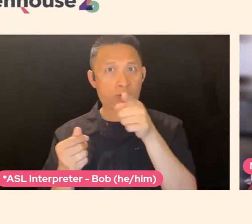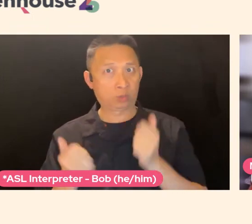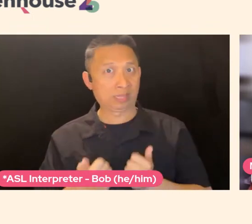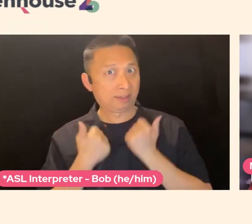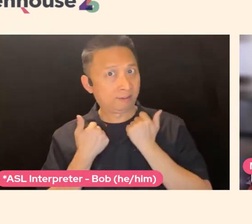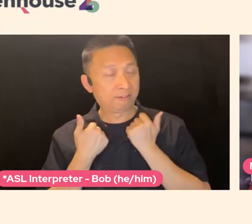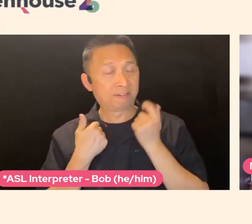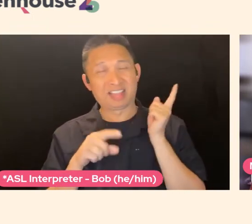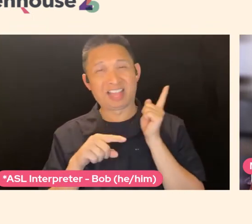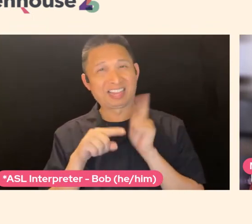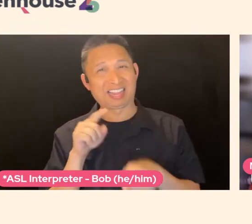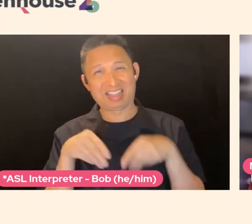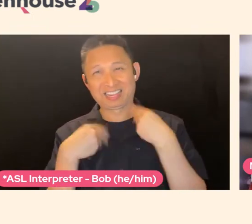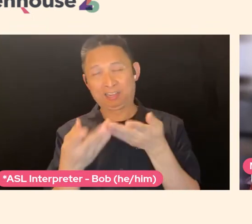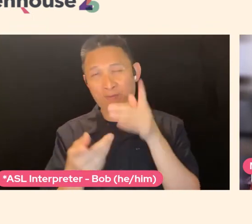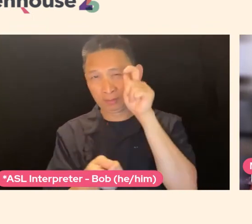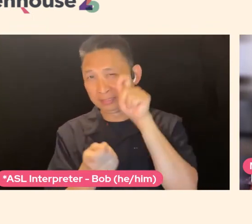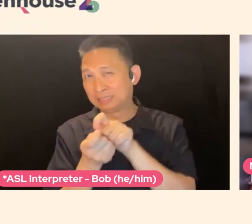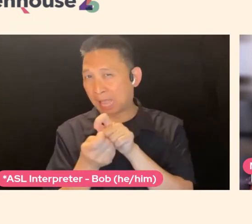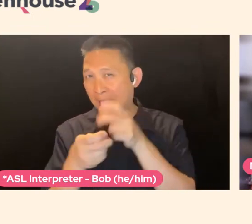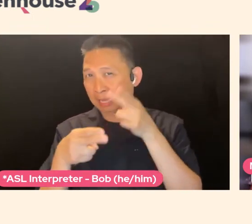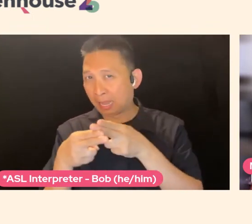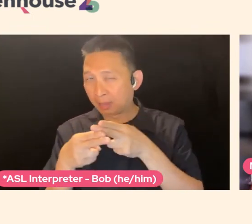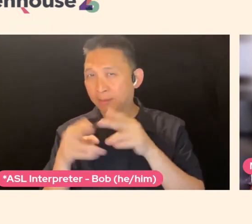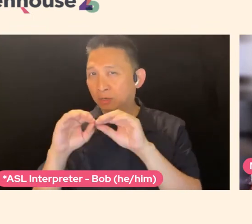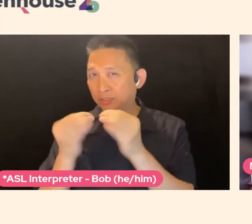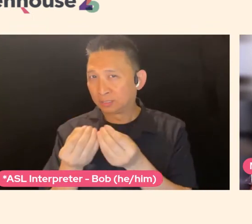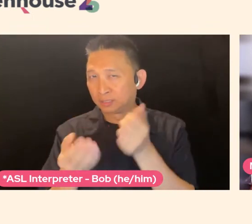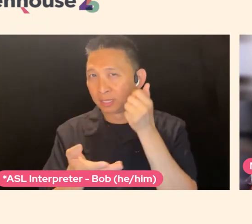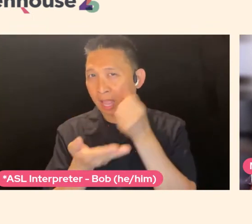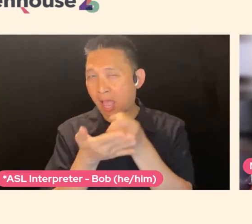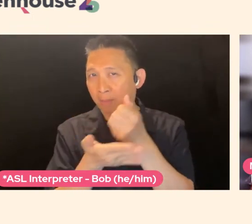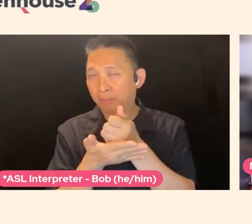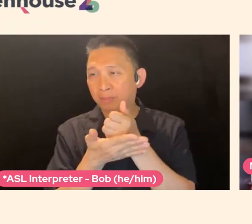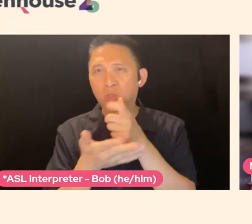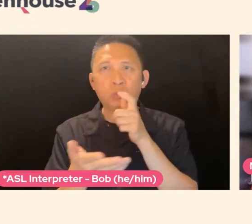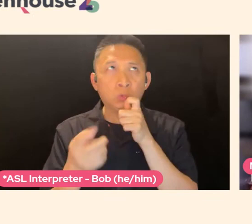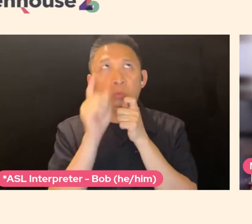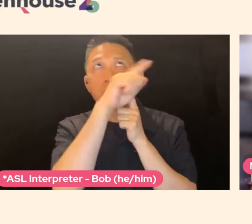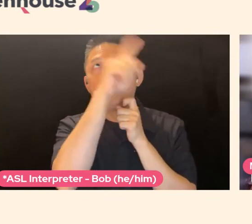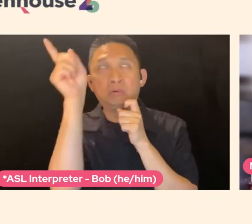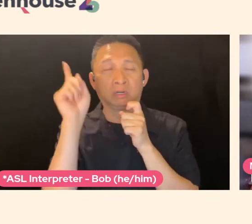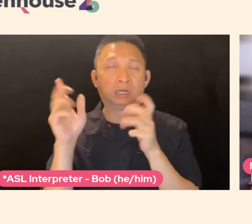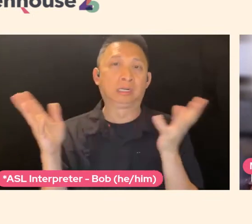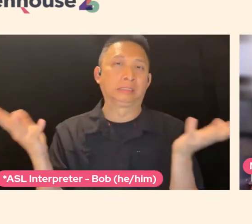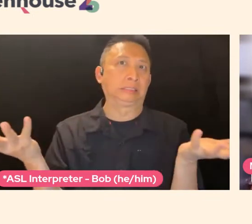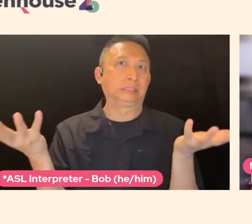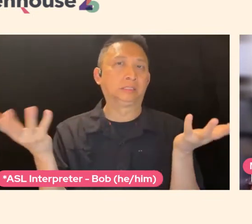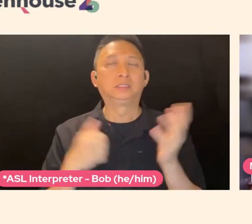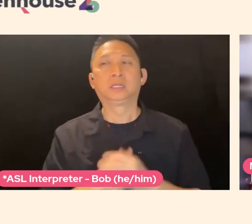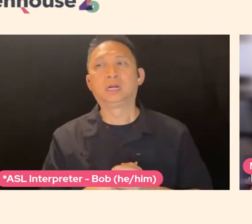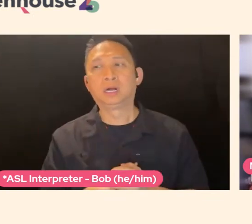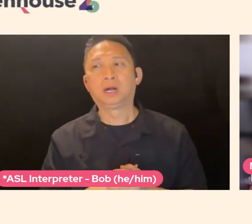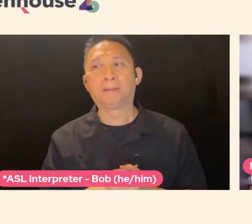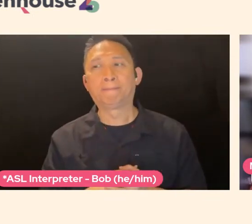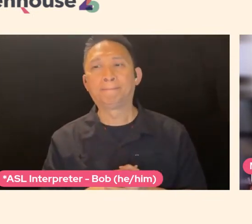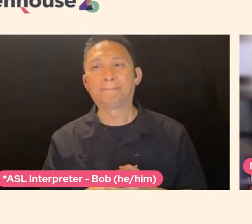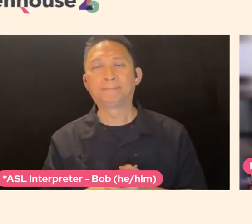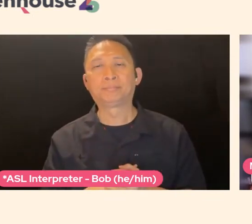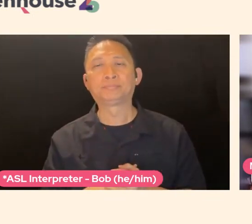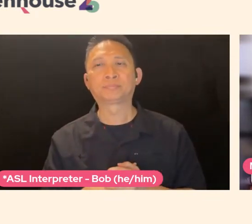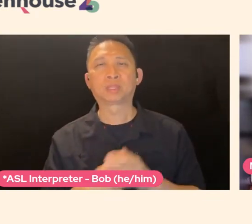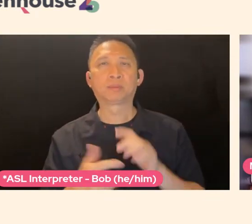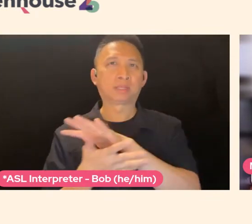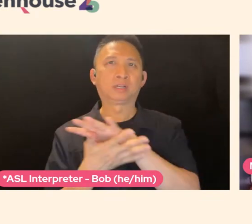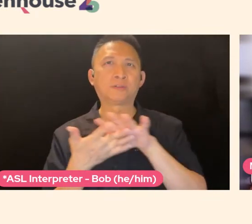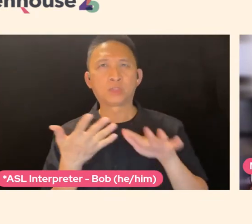like exactly pinpoint the exact like funding sources. But those are some